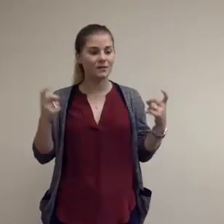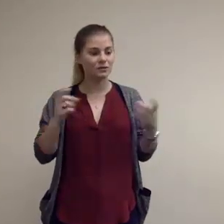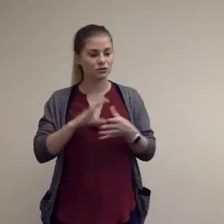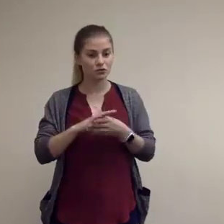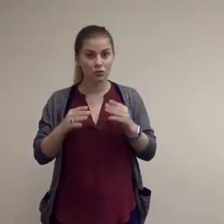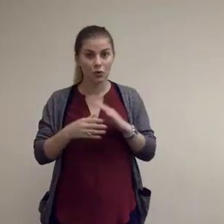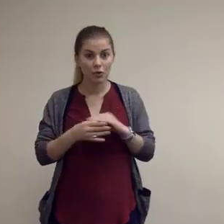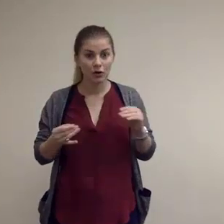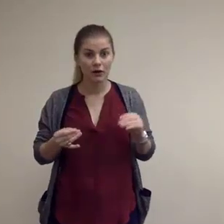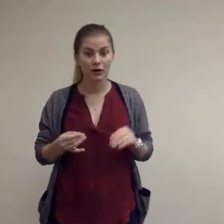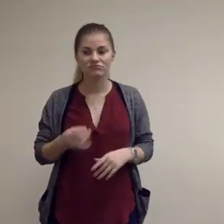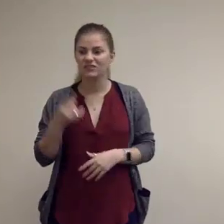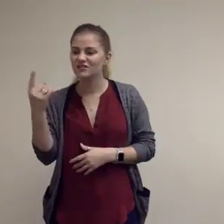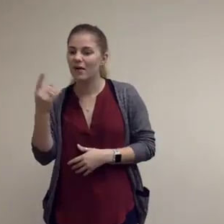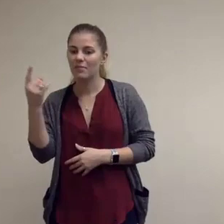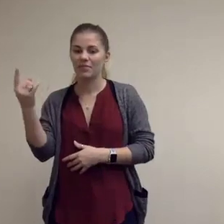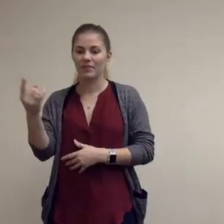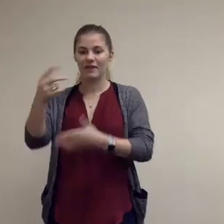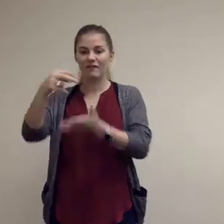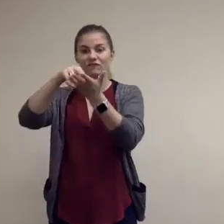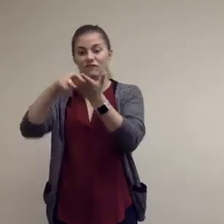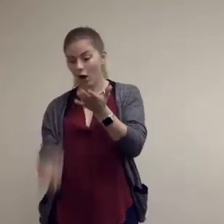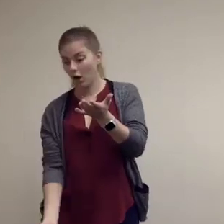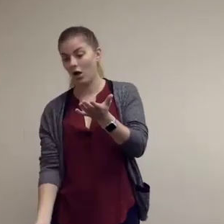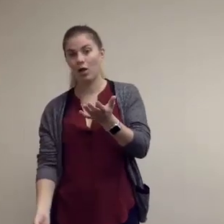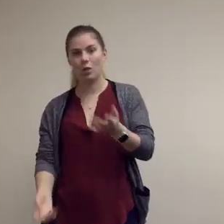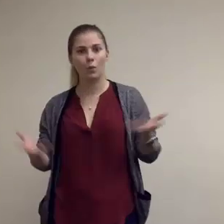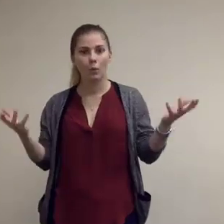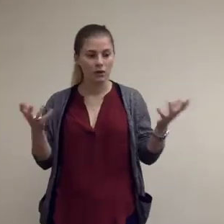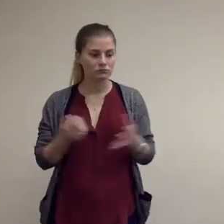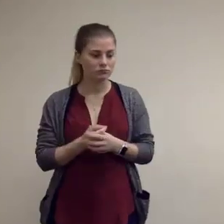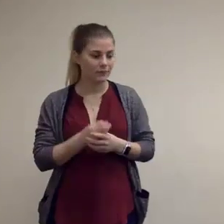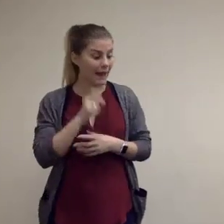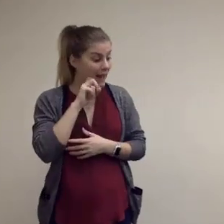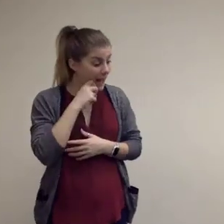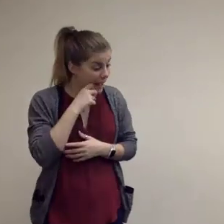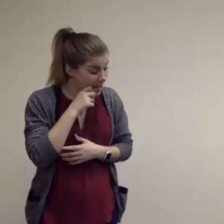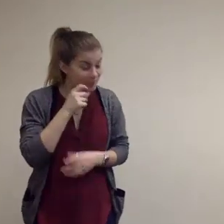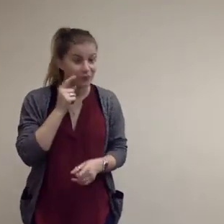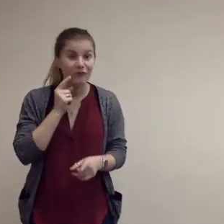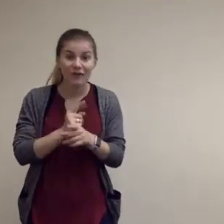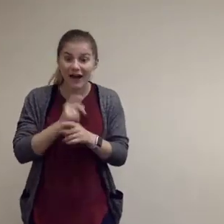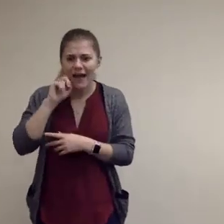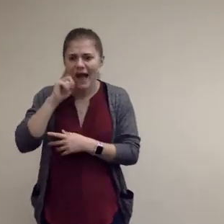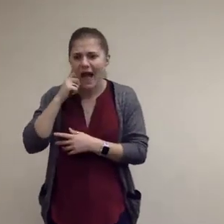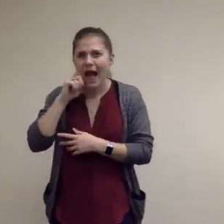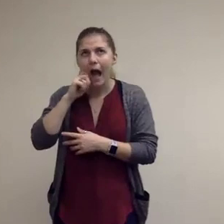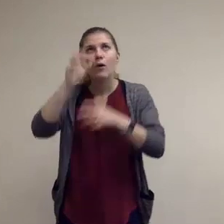Okay, something fell. What fell? An apple. An apple fell, and he said, this is really strange. Why doesn't this float